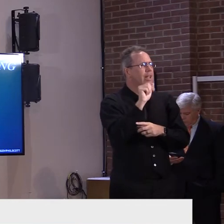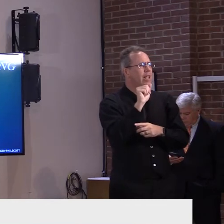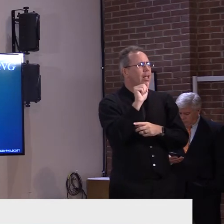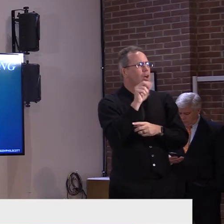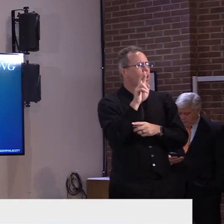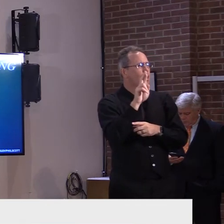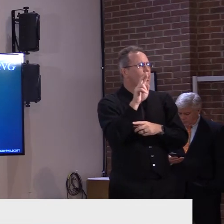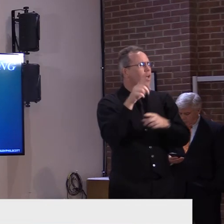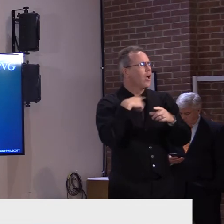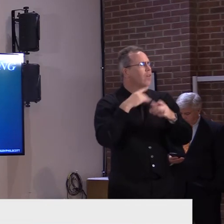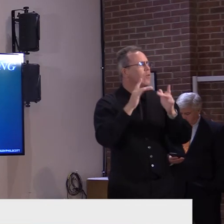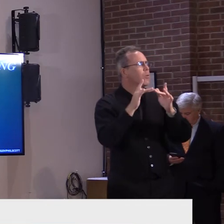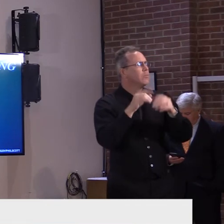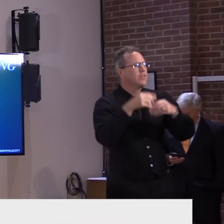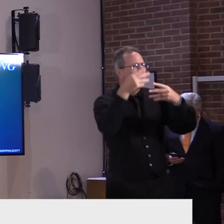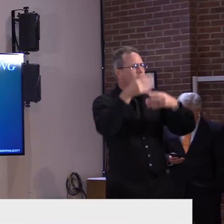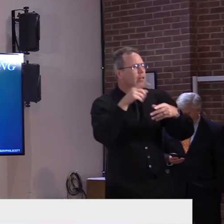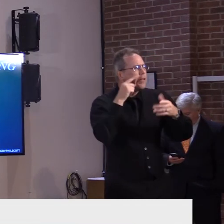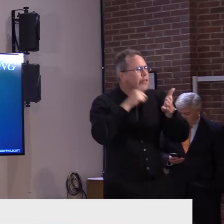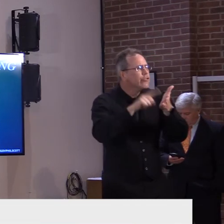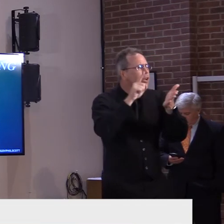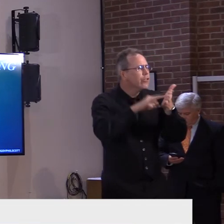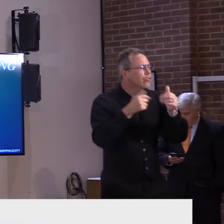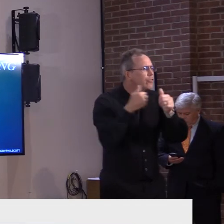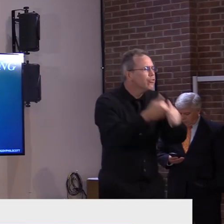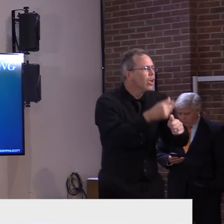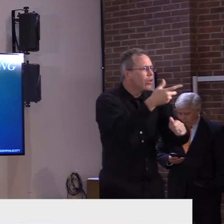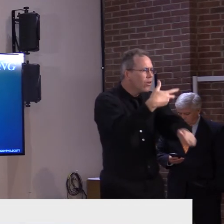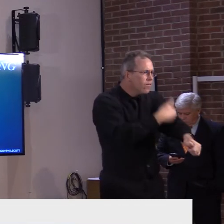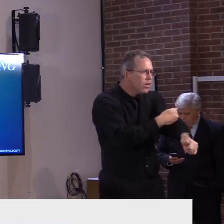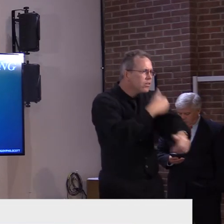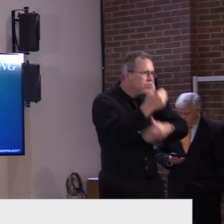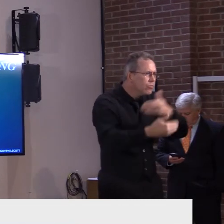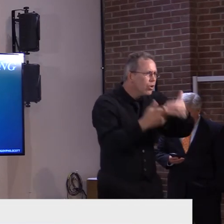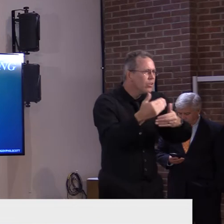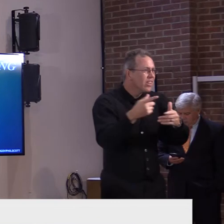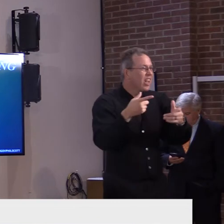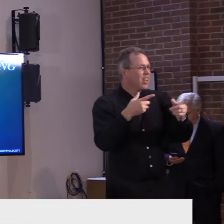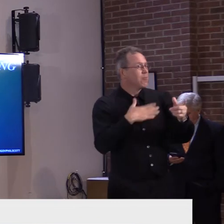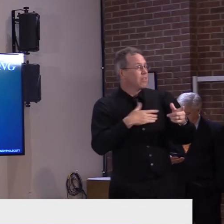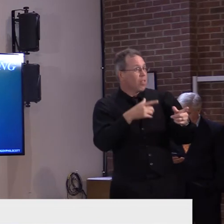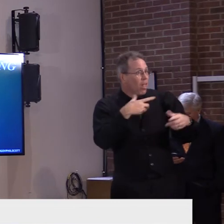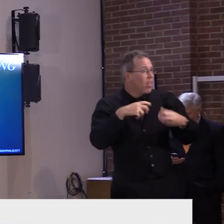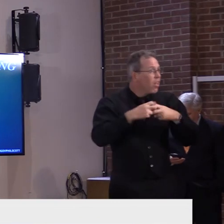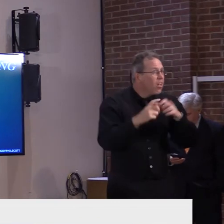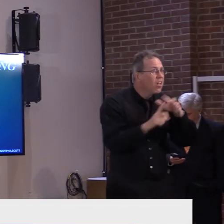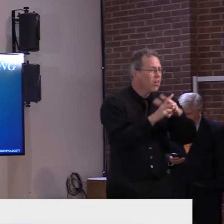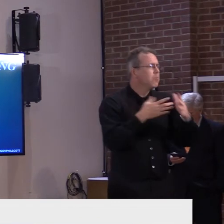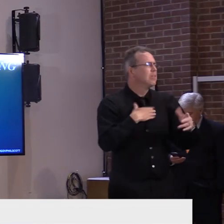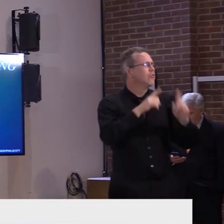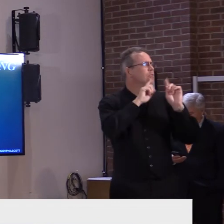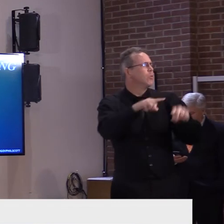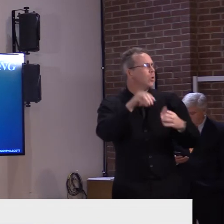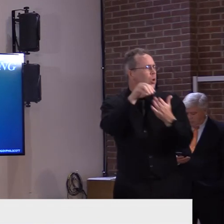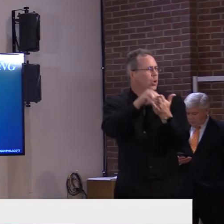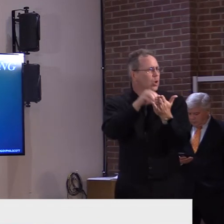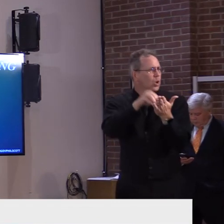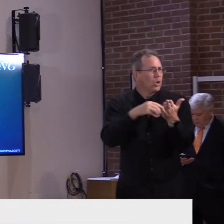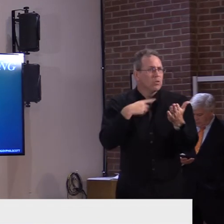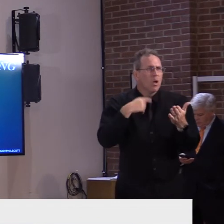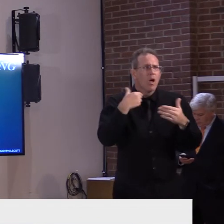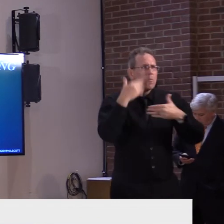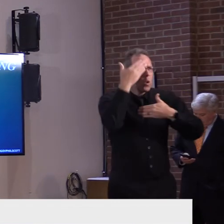experience? It's a good place, and it's an essential place, because we would never learn about any possible adverse effects